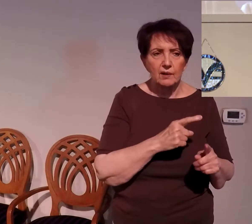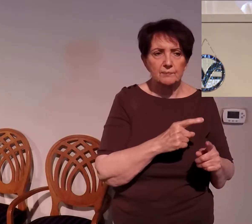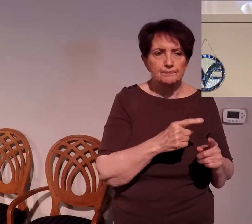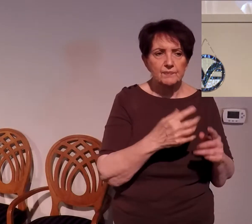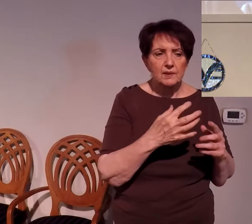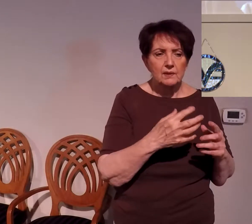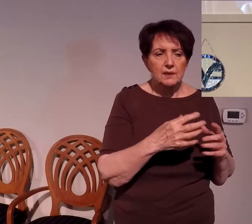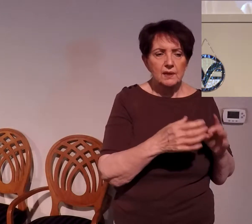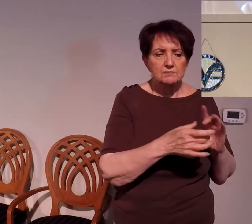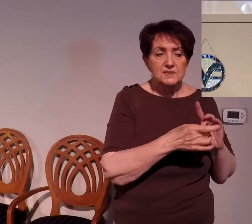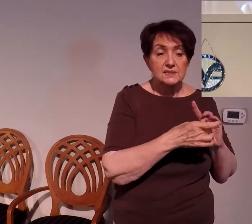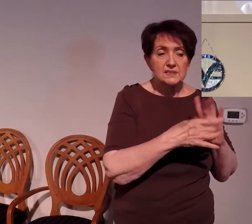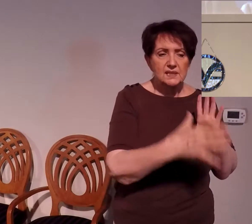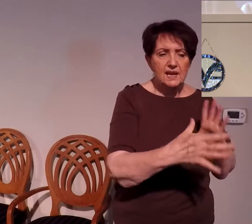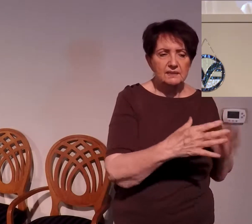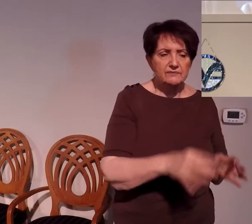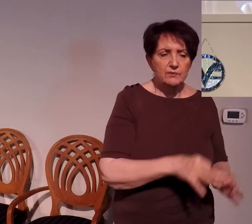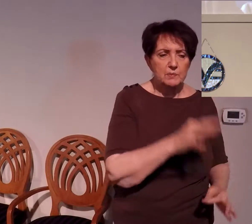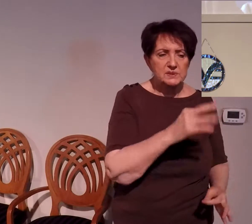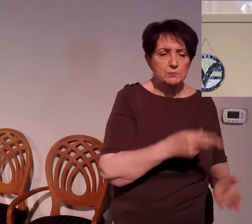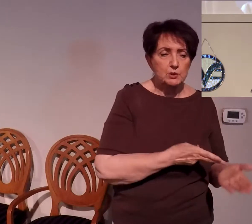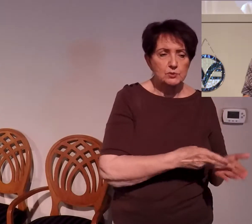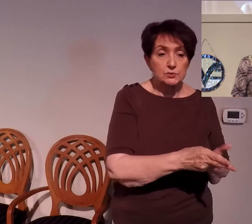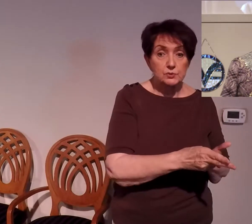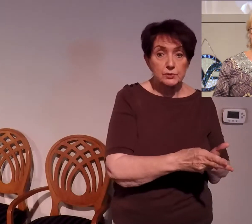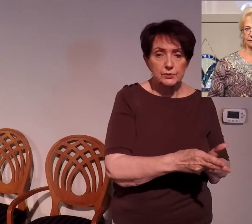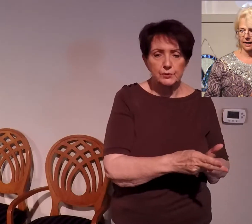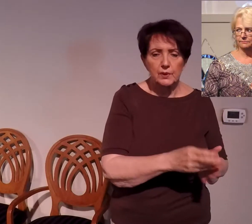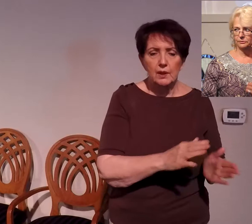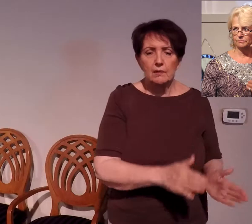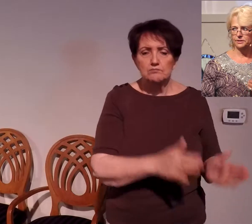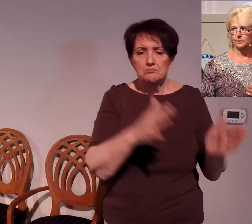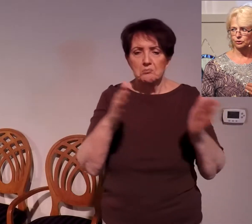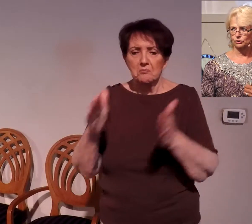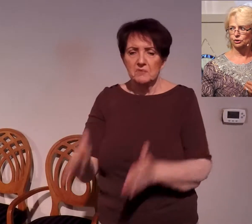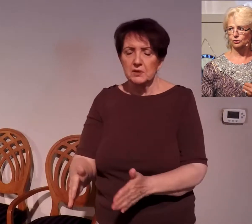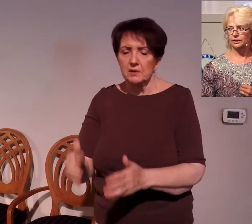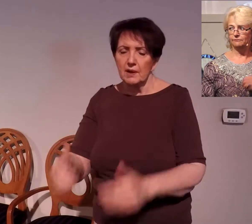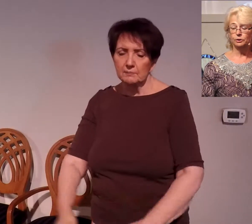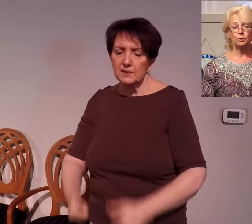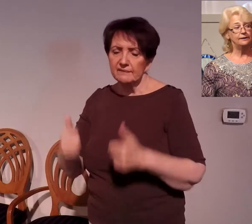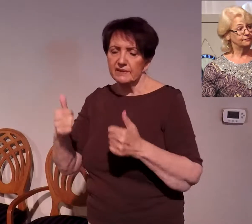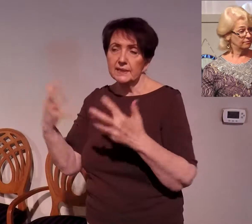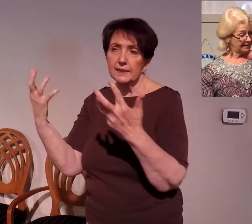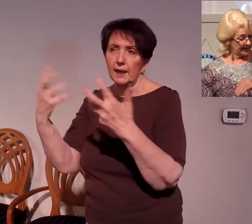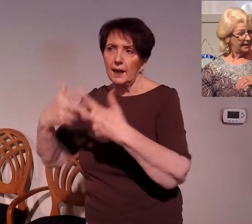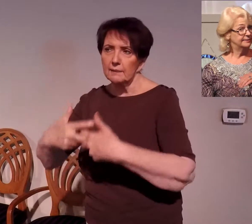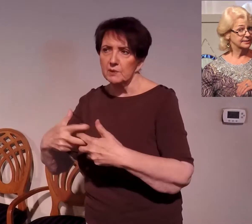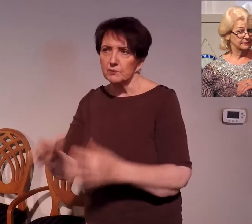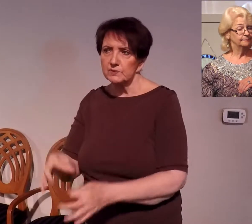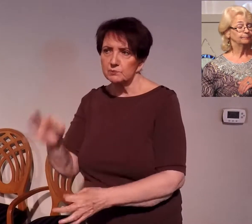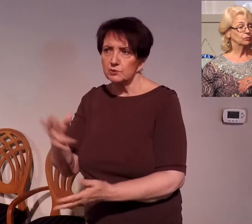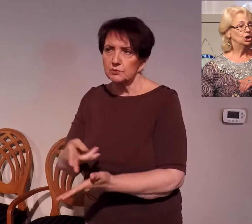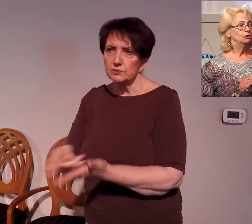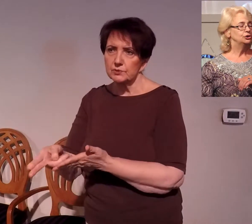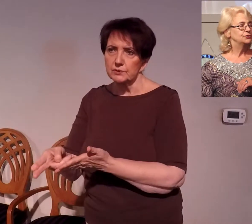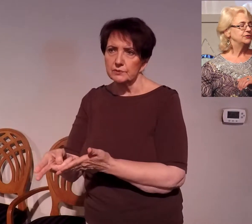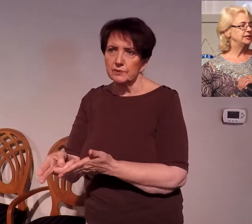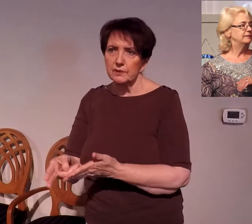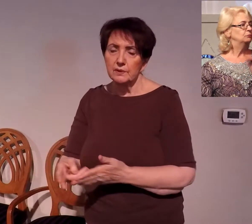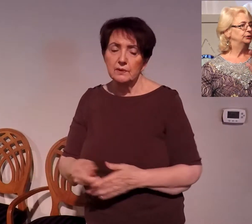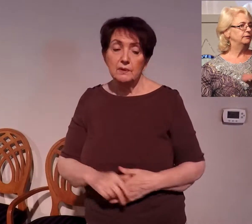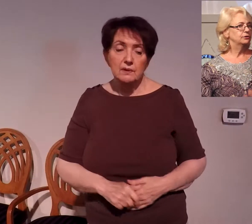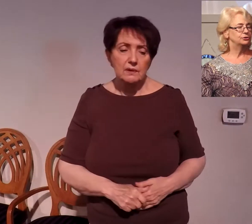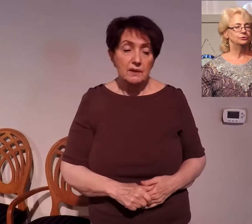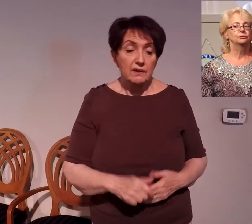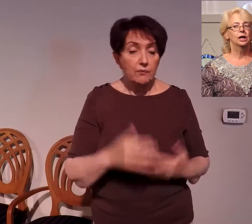my spiritual truth to I am living in alignment with my spiritual truth. And if we wait for that, do you